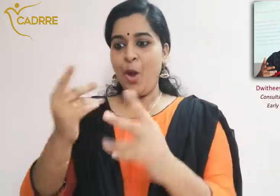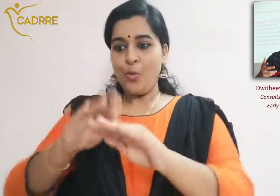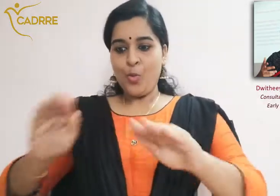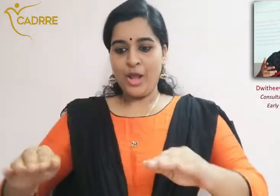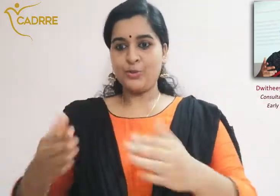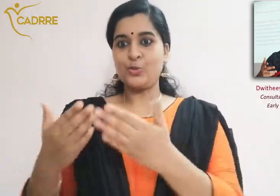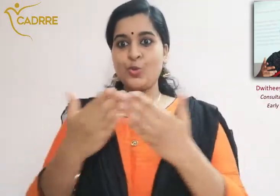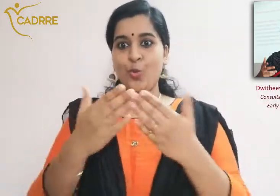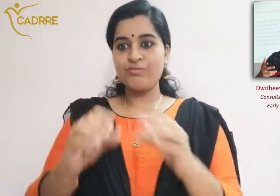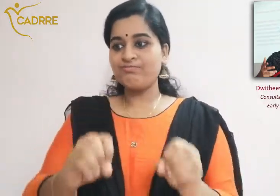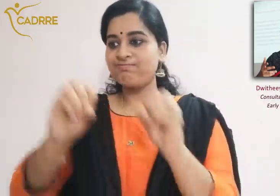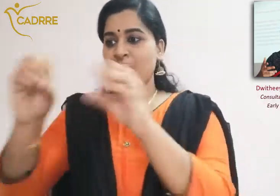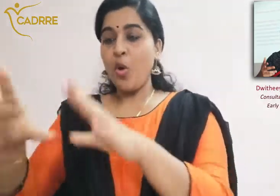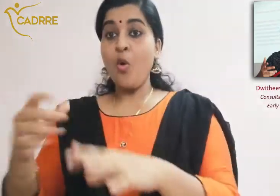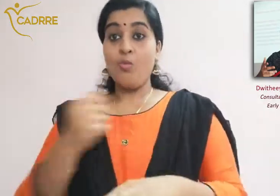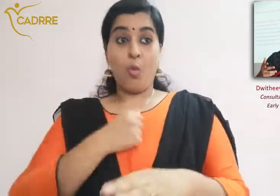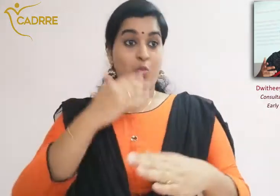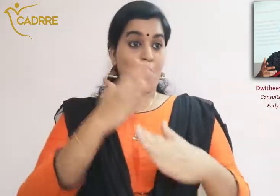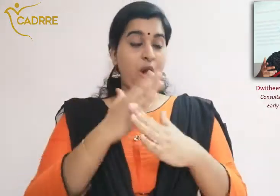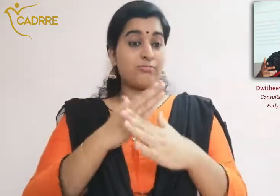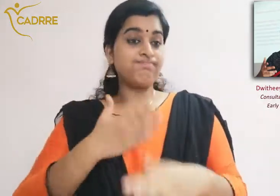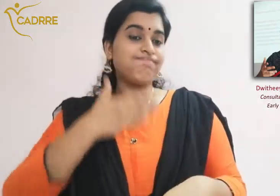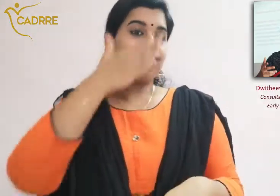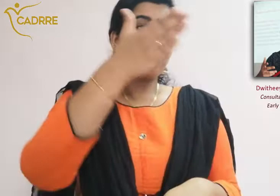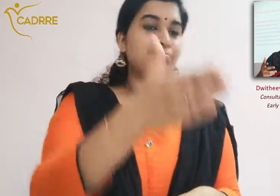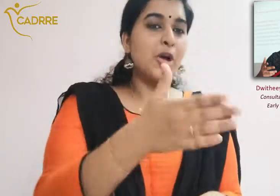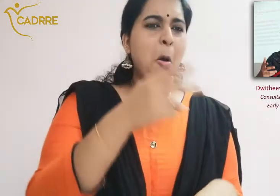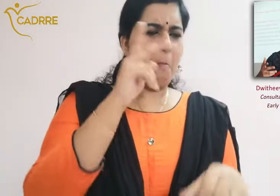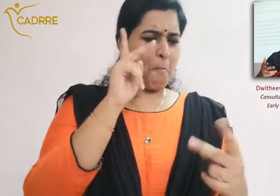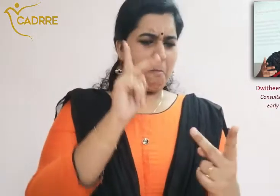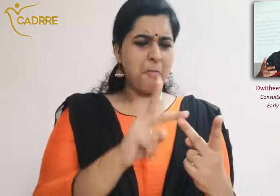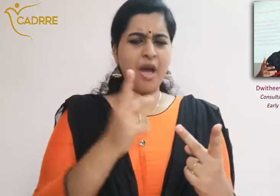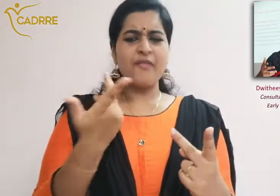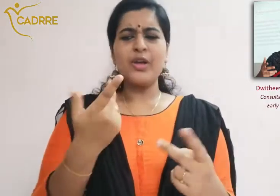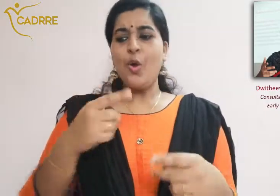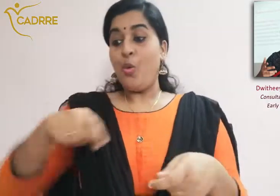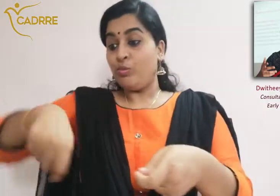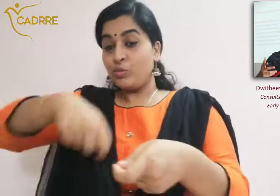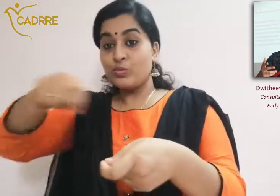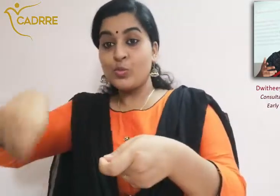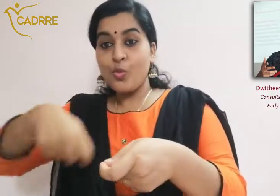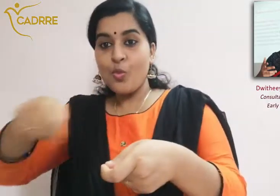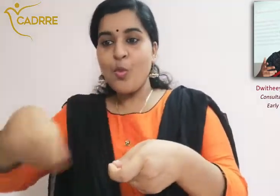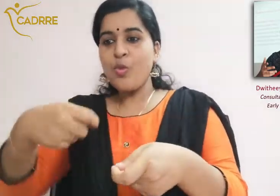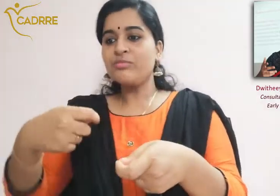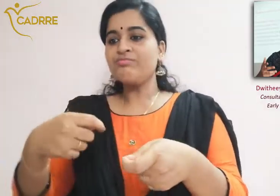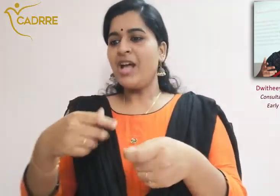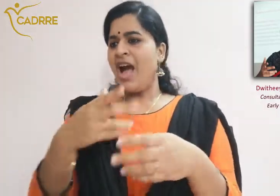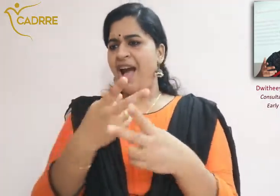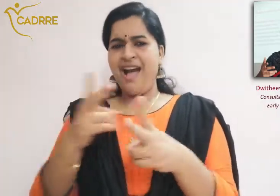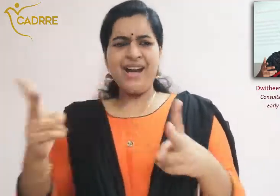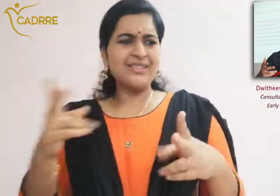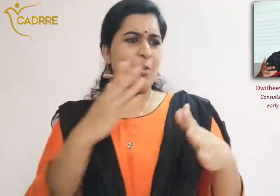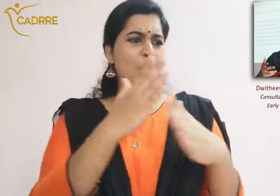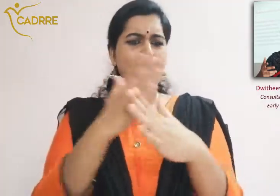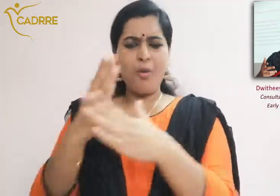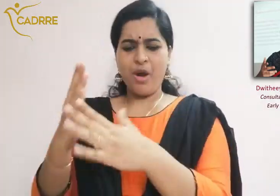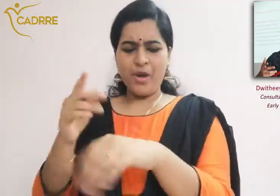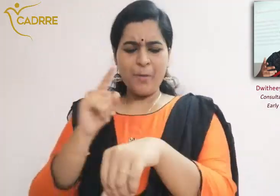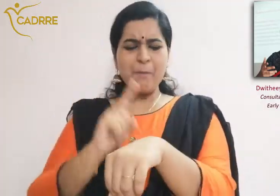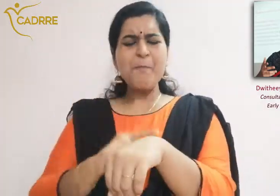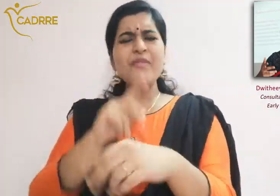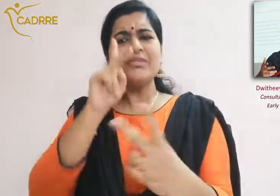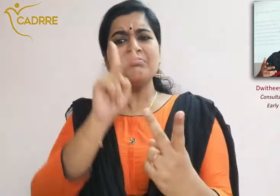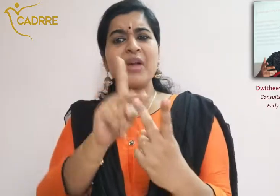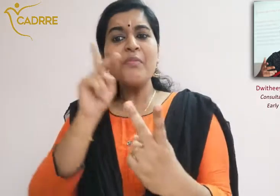particular time to send our kids to school. No one really bothers if you reach work on time or not. Nothing forces you to